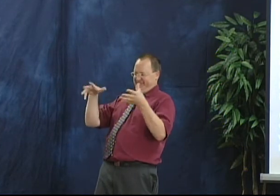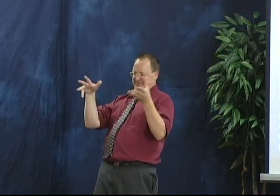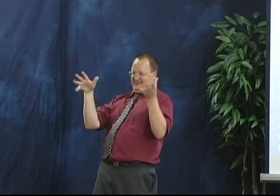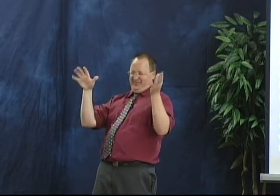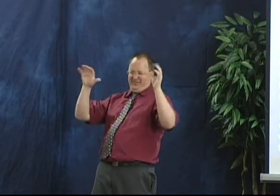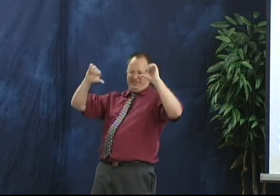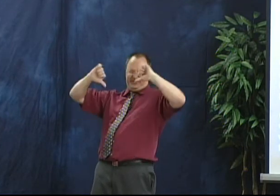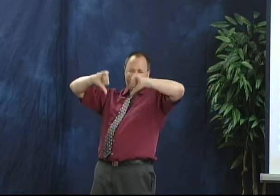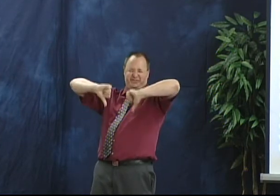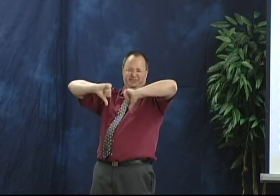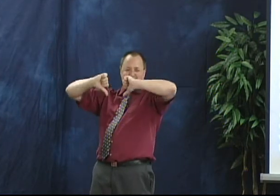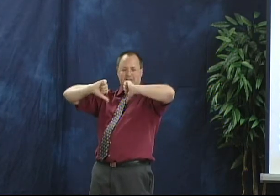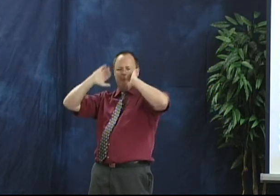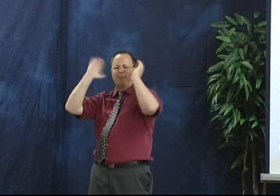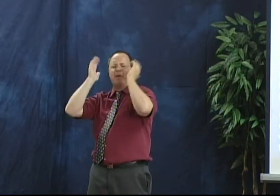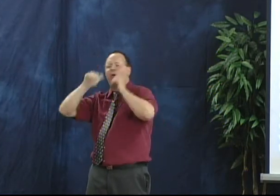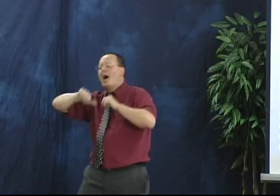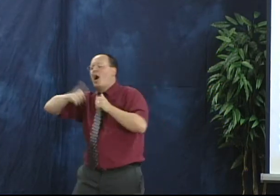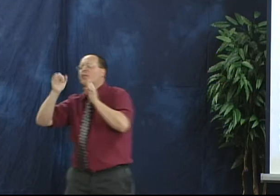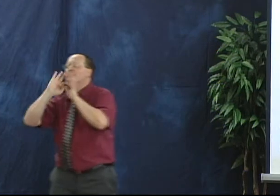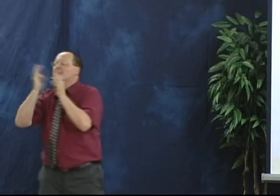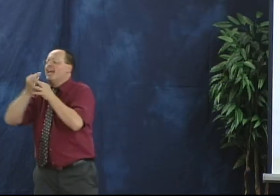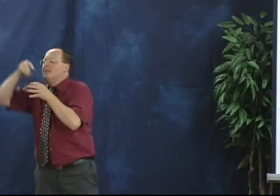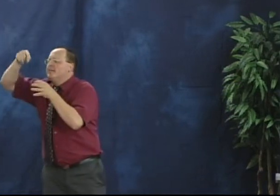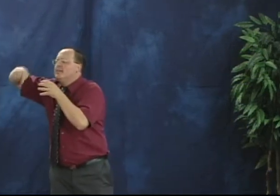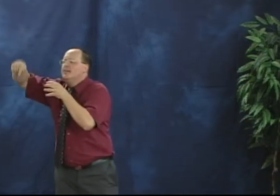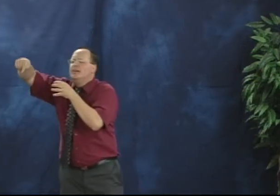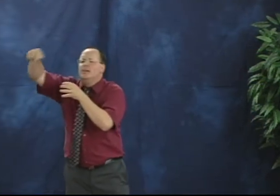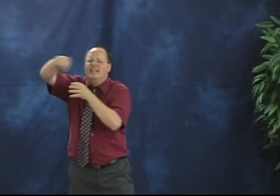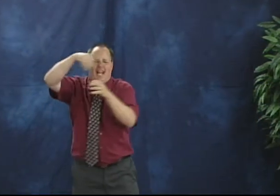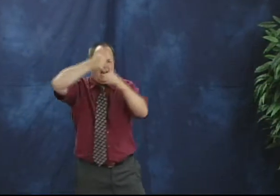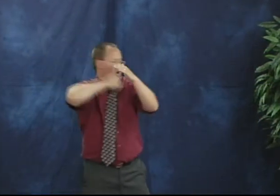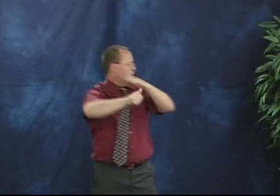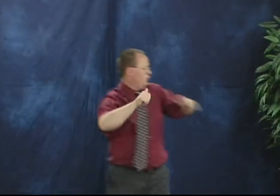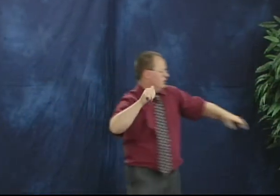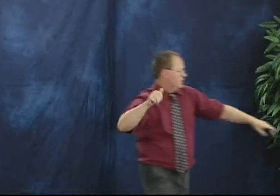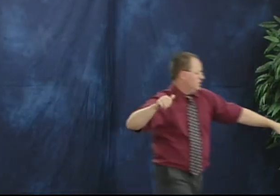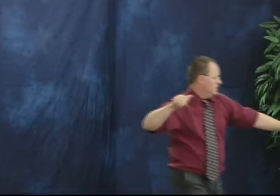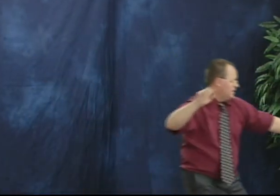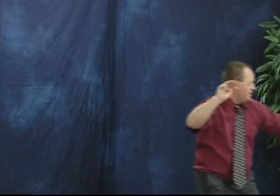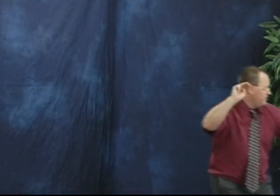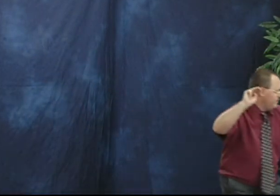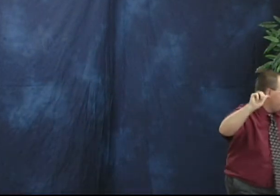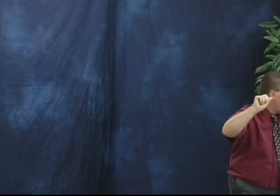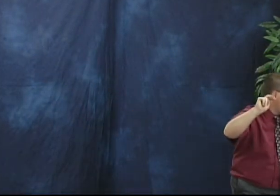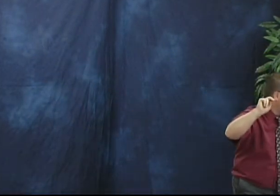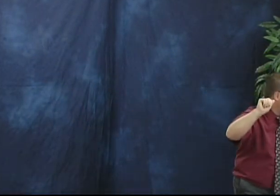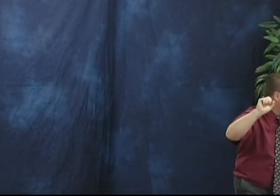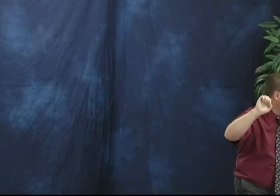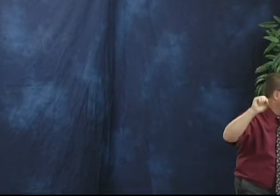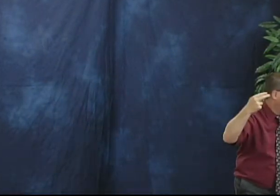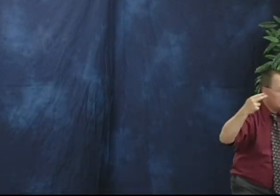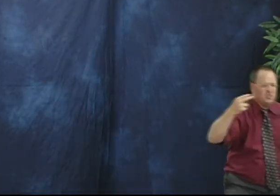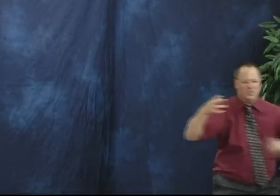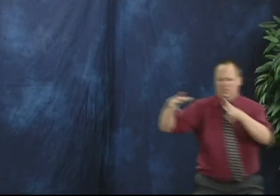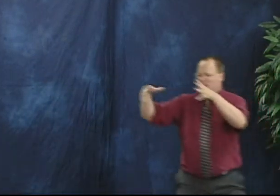For my family isn't of no importance. We are the weakest in